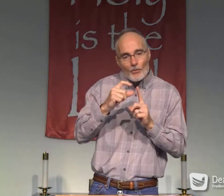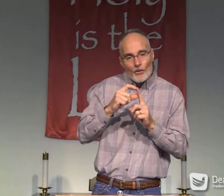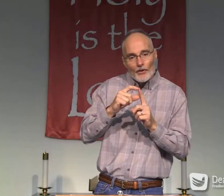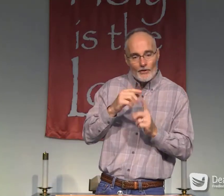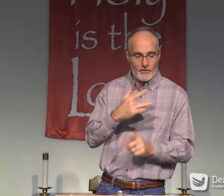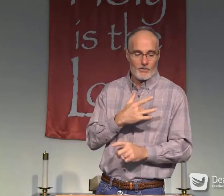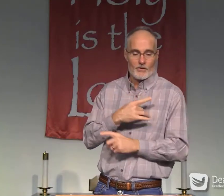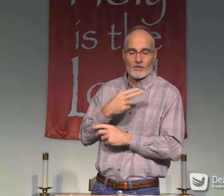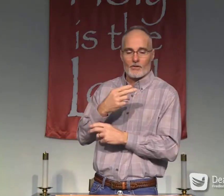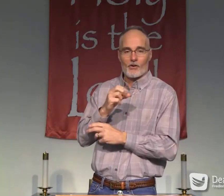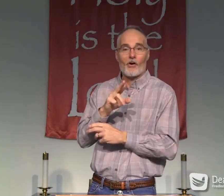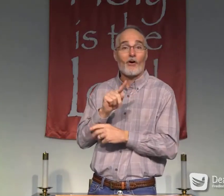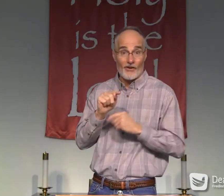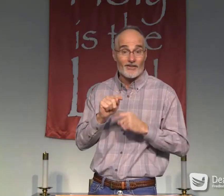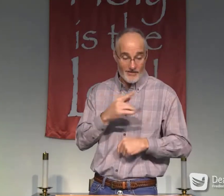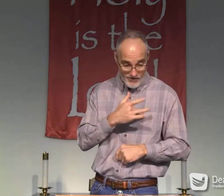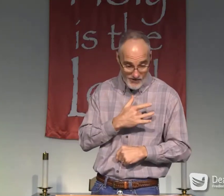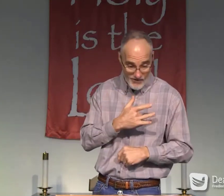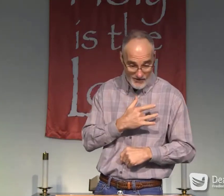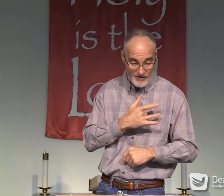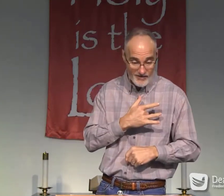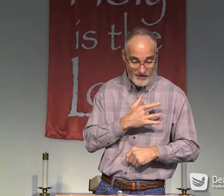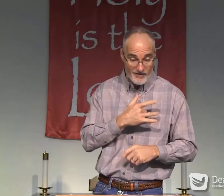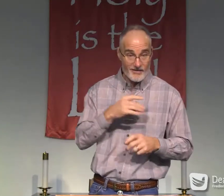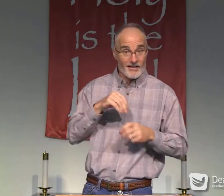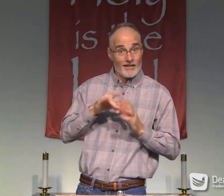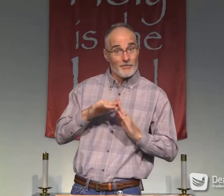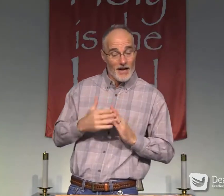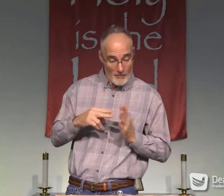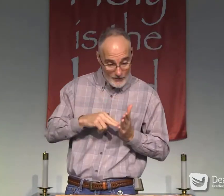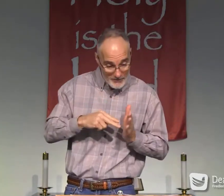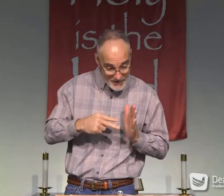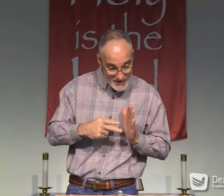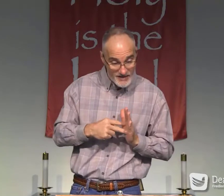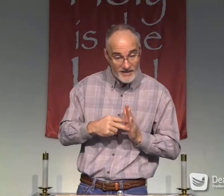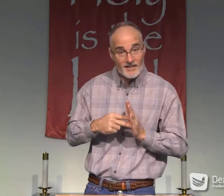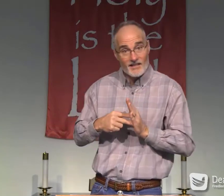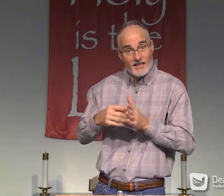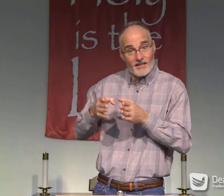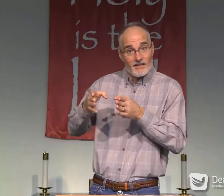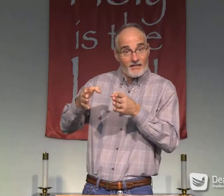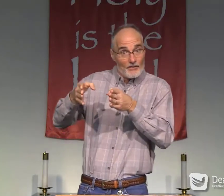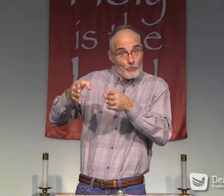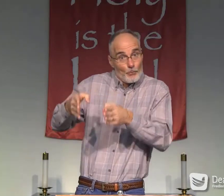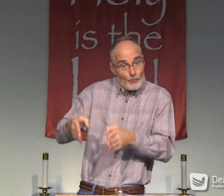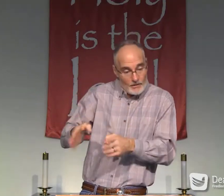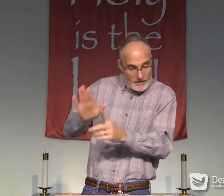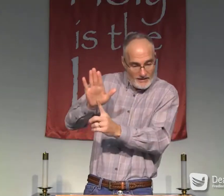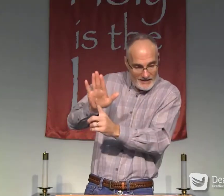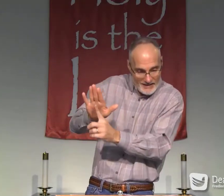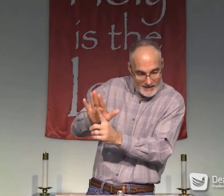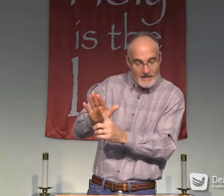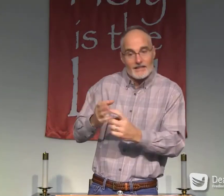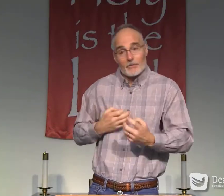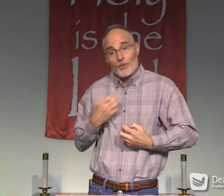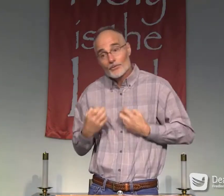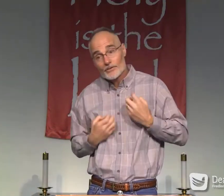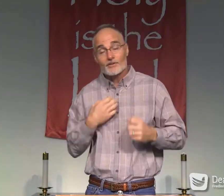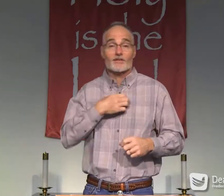Now remember, when you see that word heart, In biblical meaning,